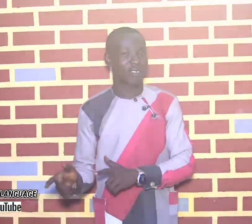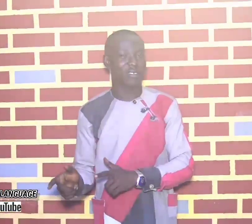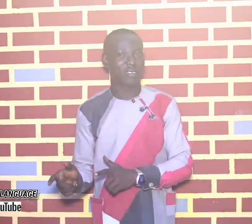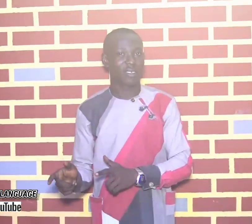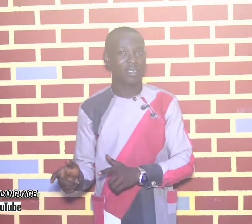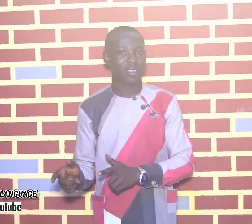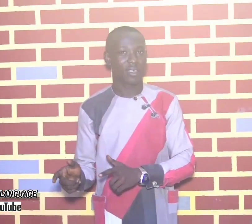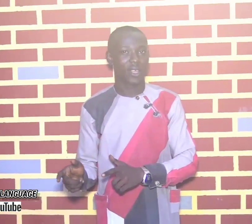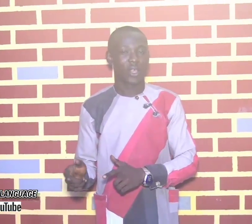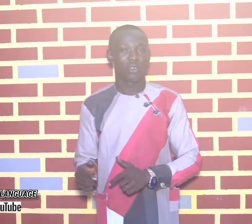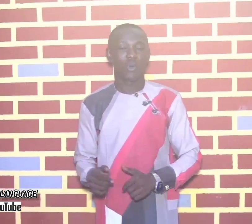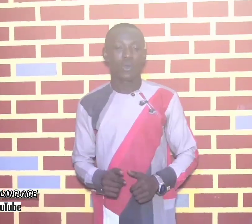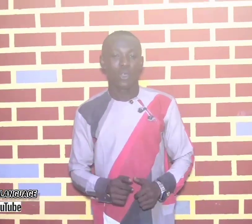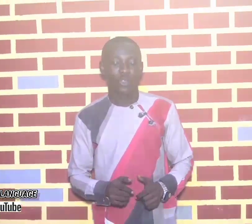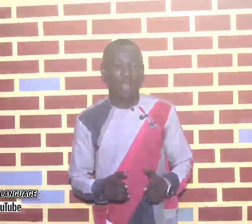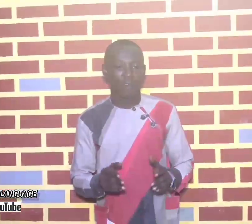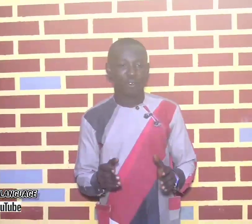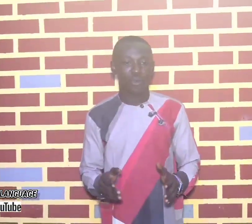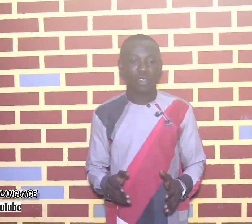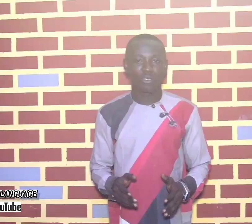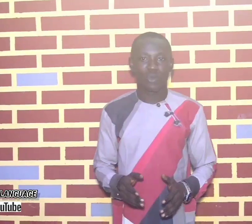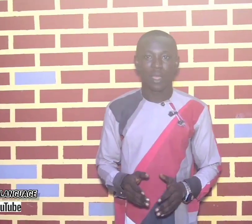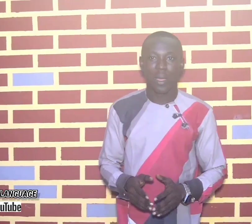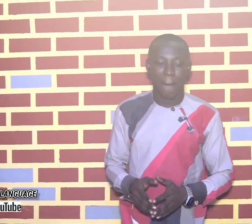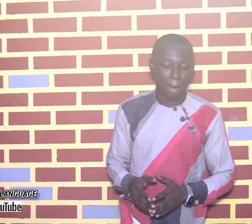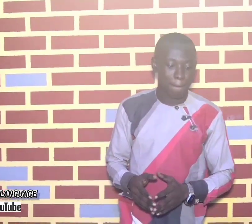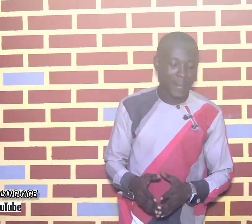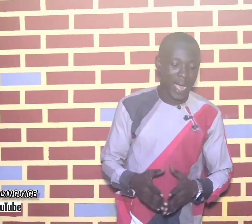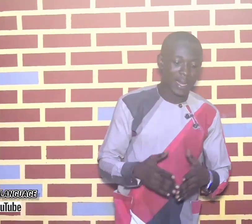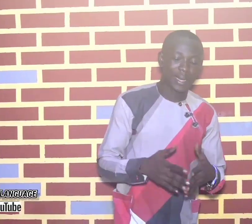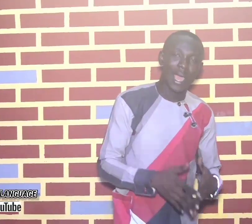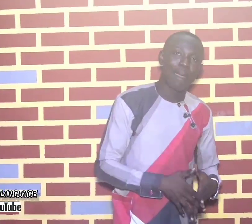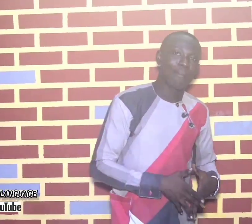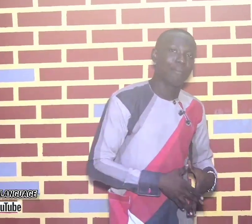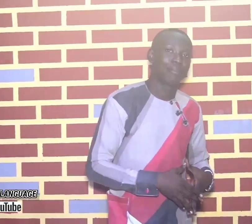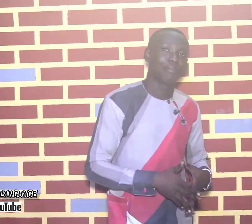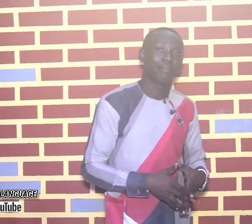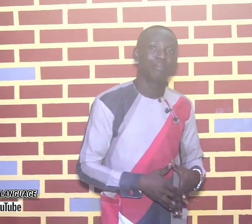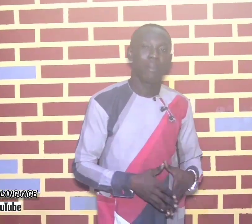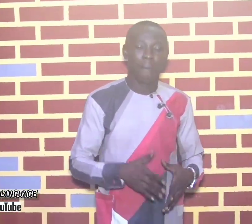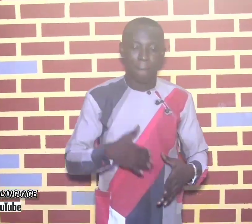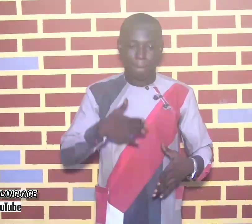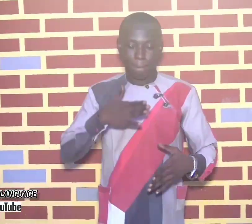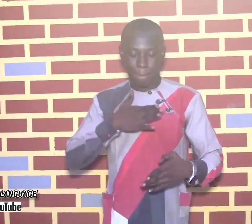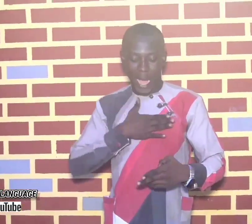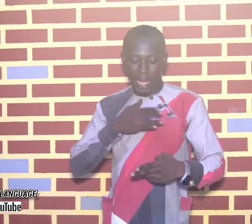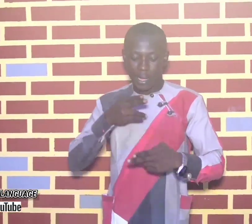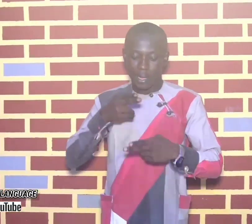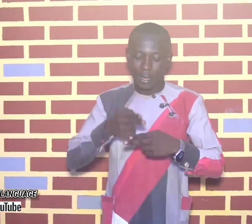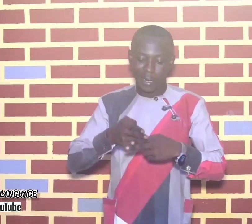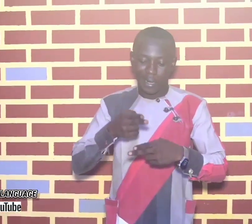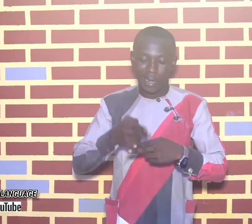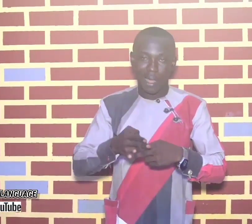is. So you have to go this way. My name. My name.